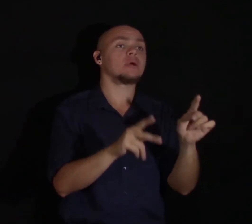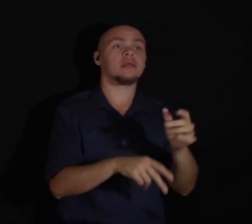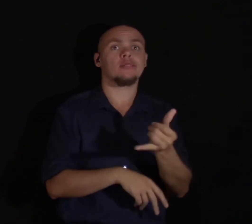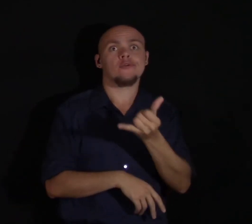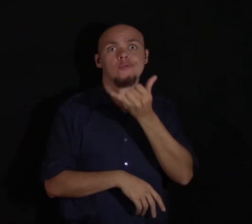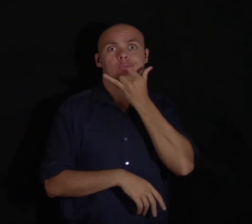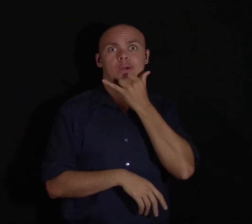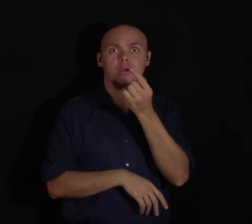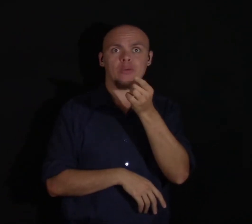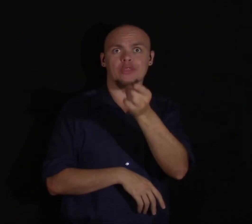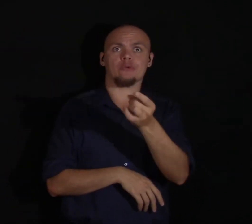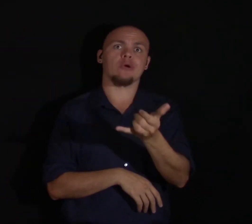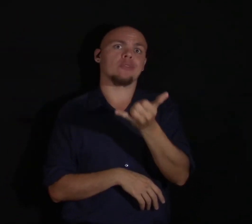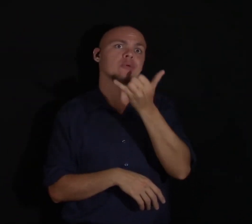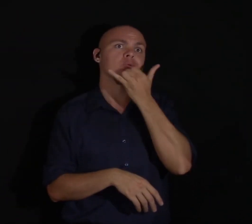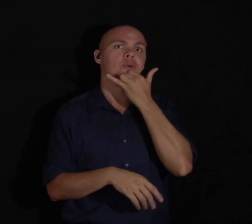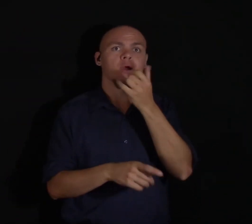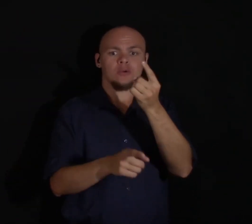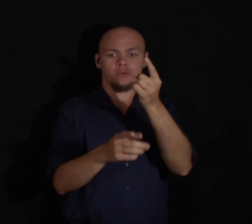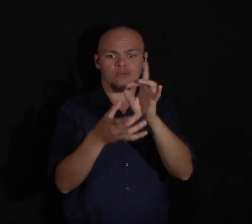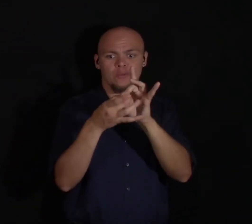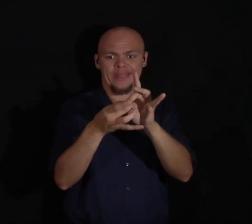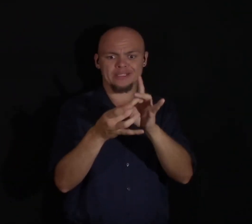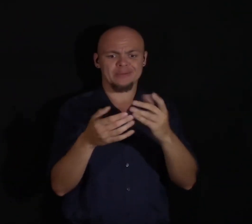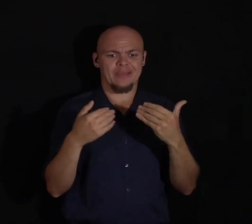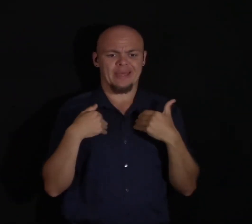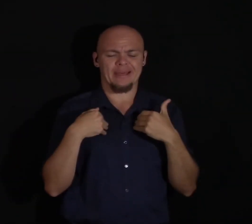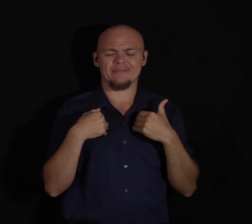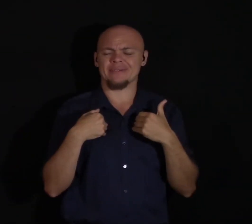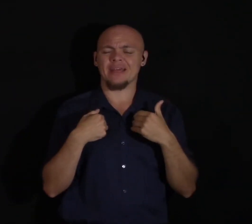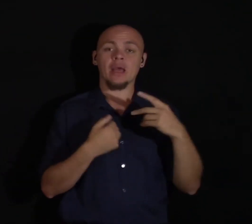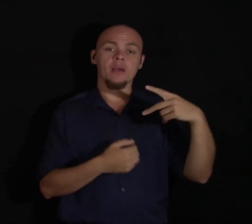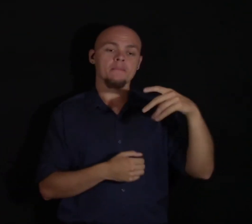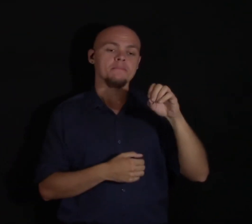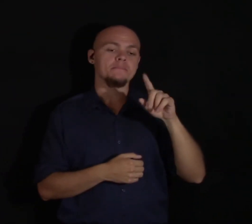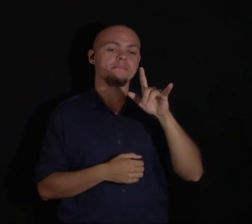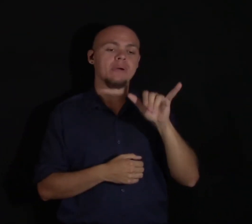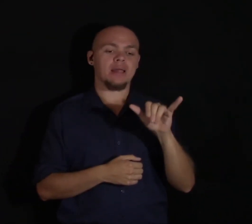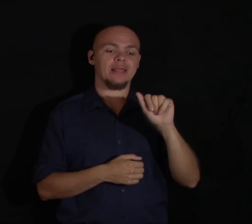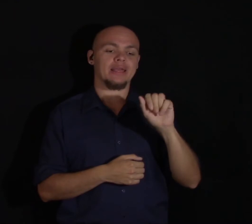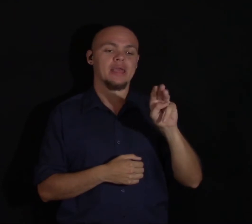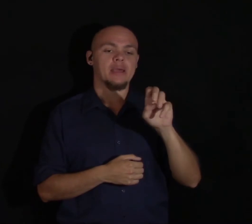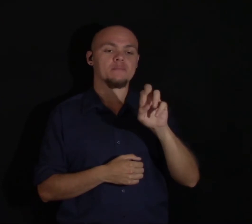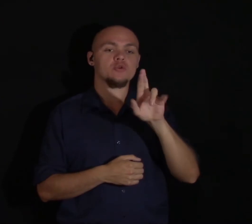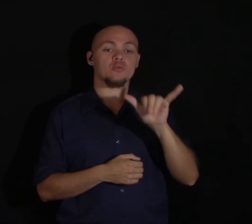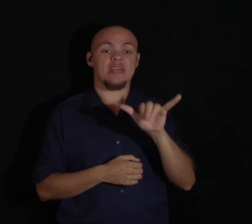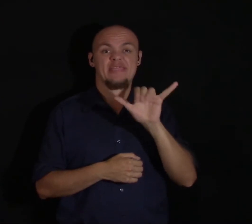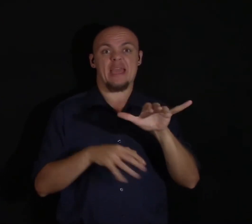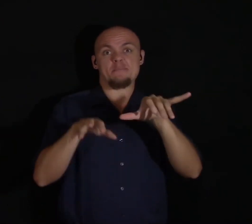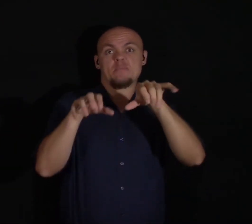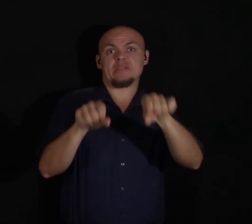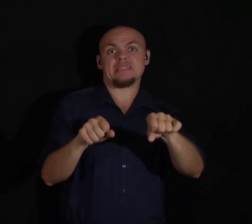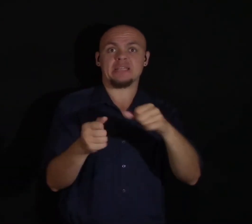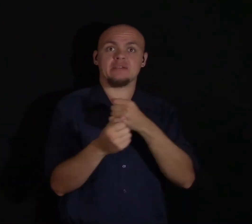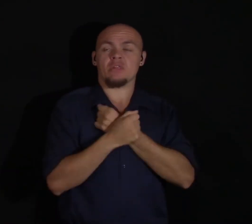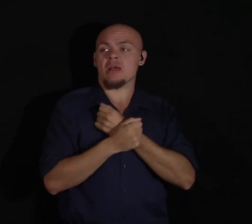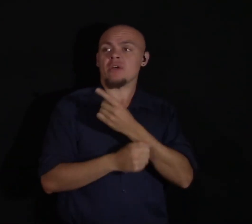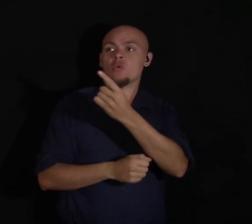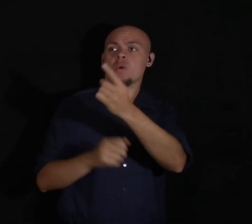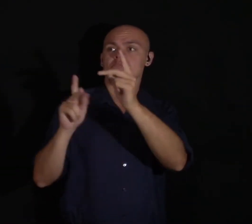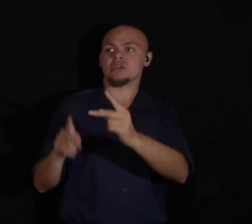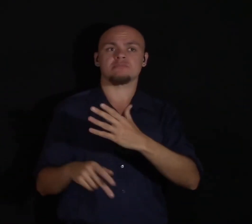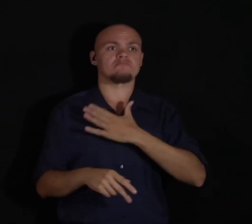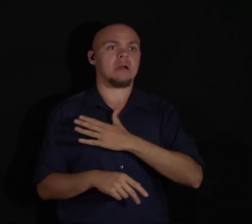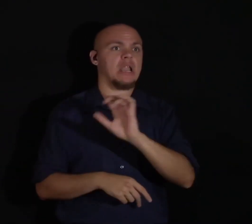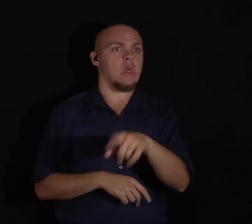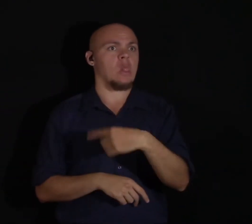wrong with you, or you're not in the right relationship. And polyamory takes that possessive notion of love, that one person is yours and yours alone,